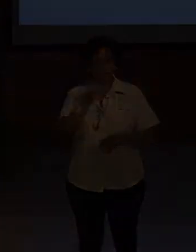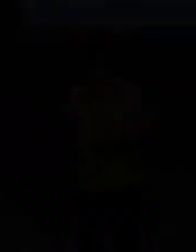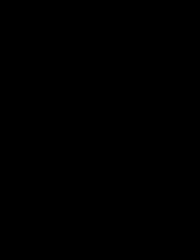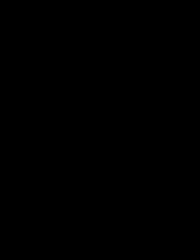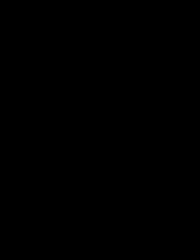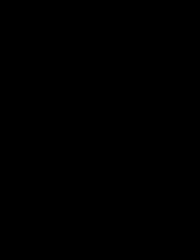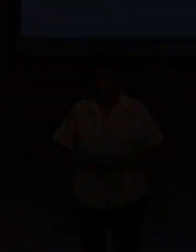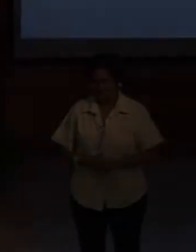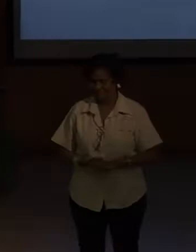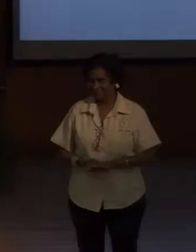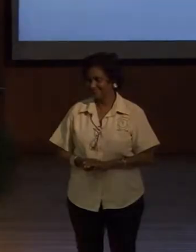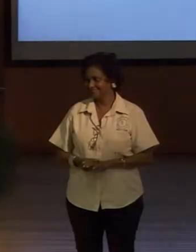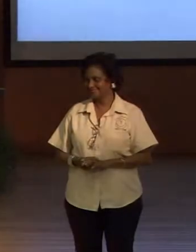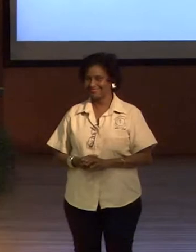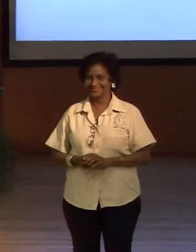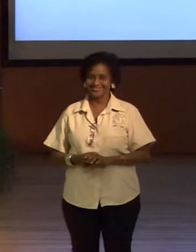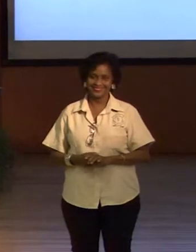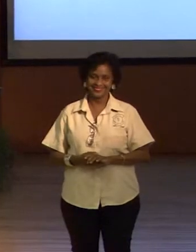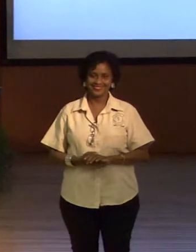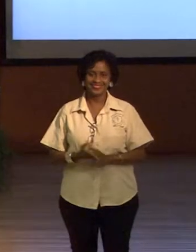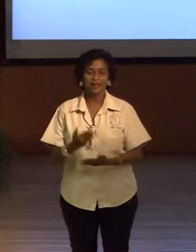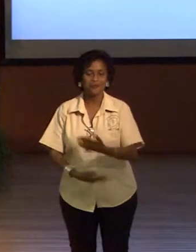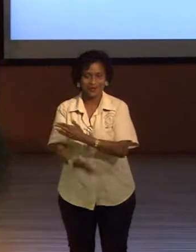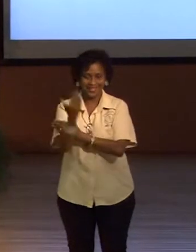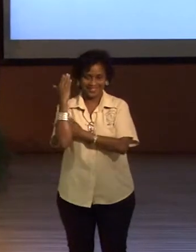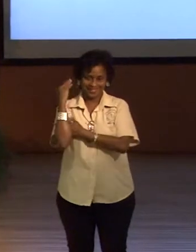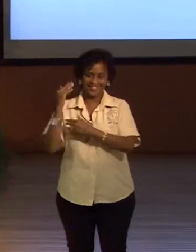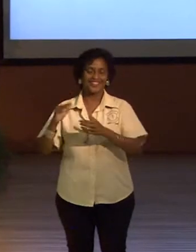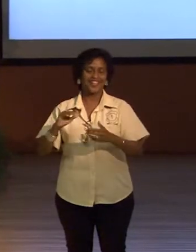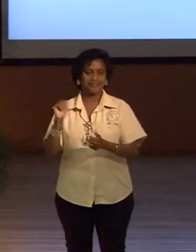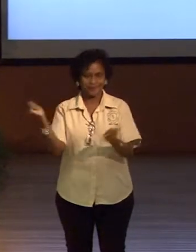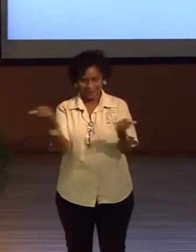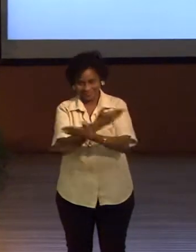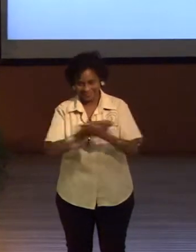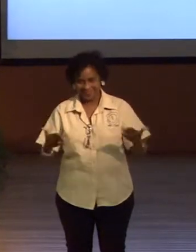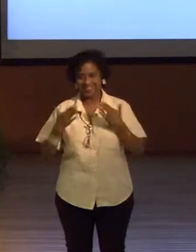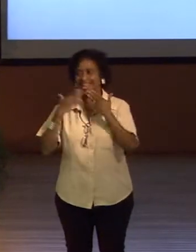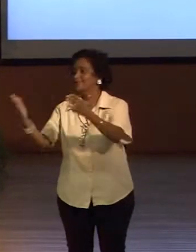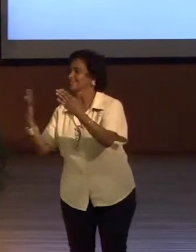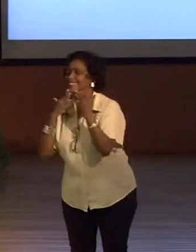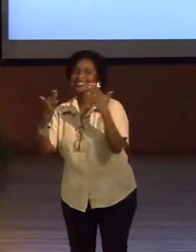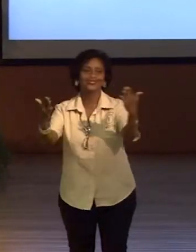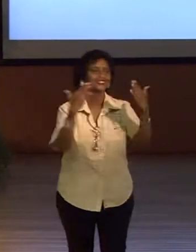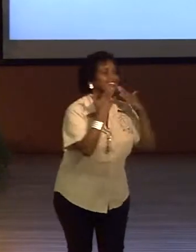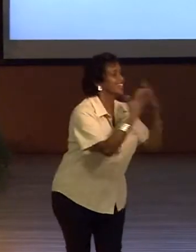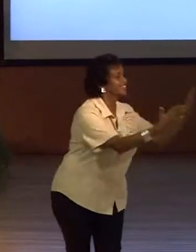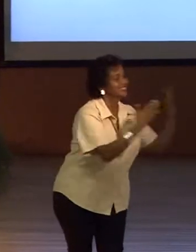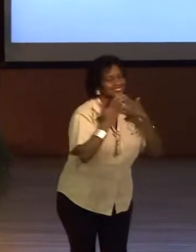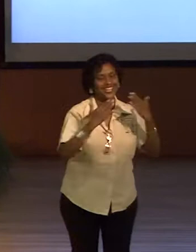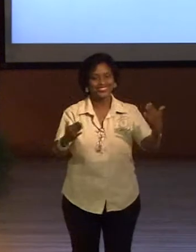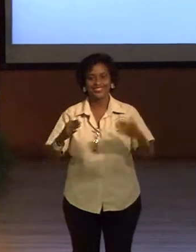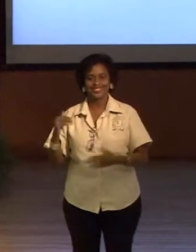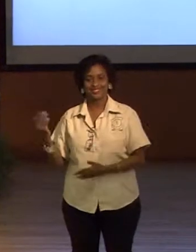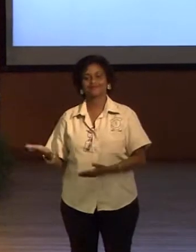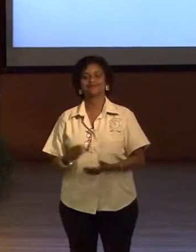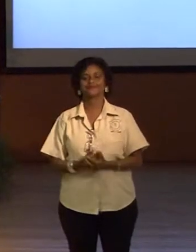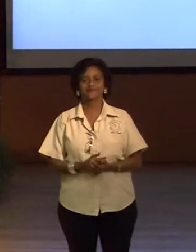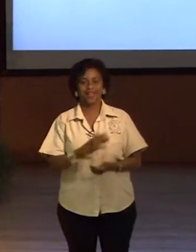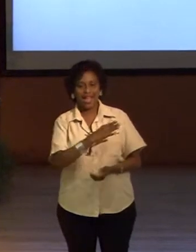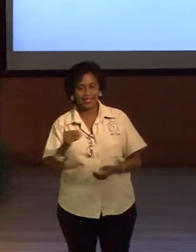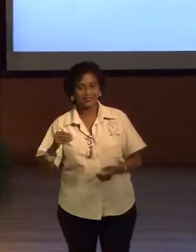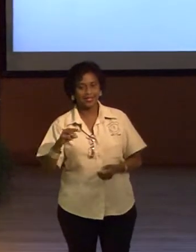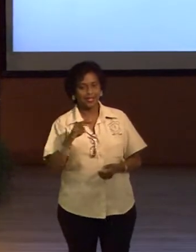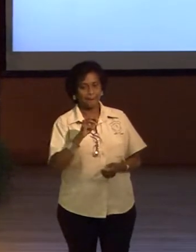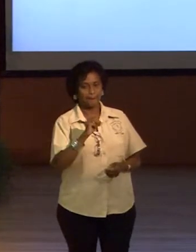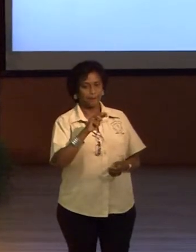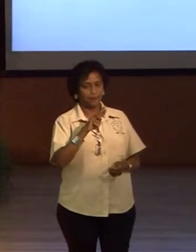Authority. Good morning, everybody. Thank you, Suggins, Madam Chairperson, and of